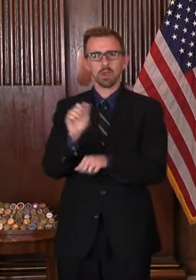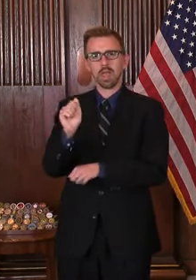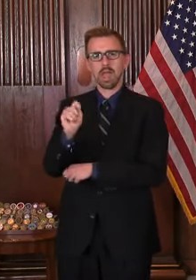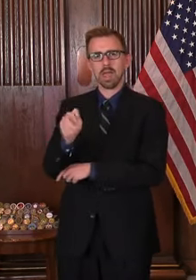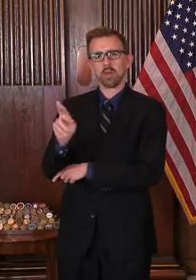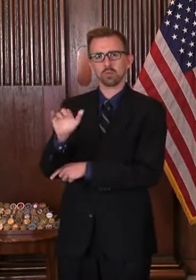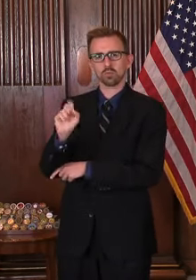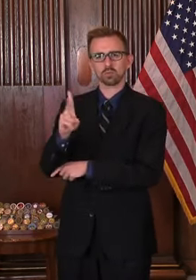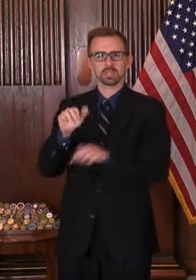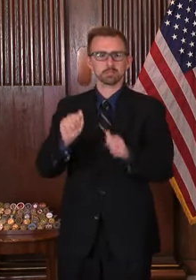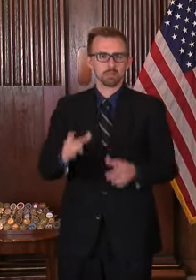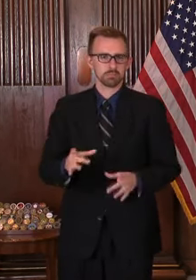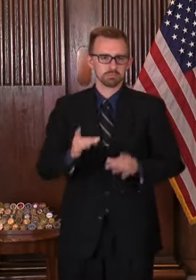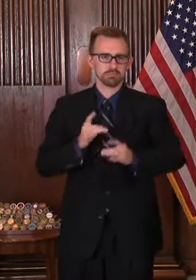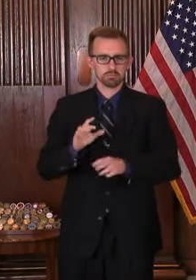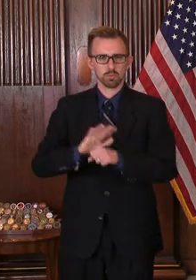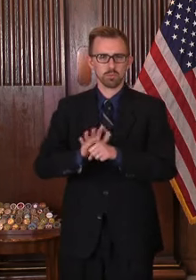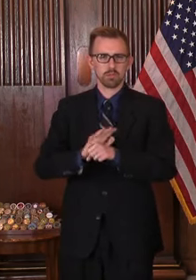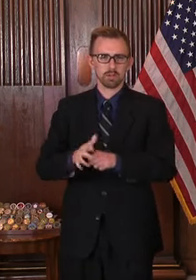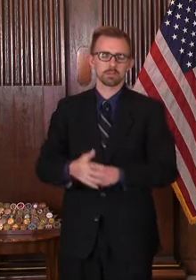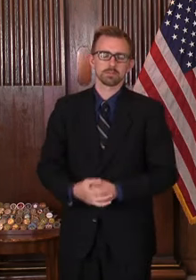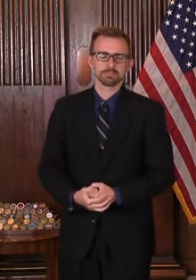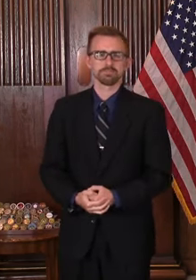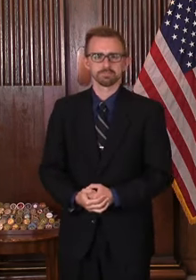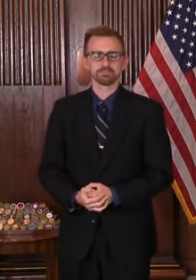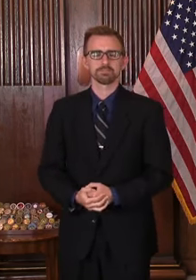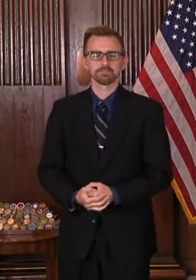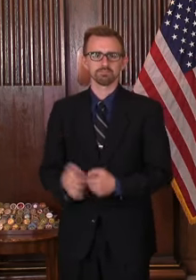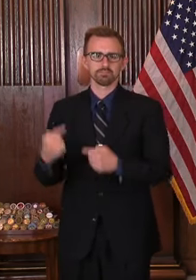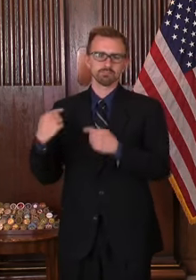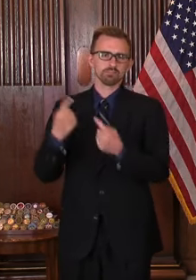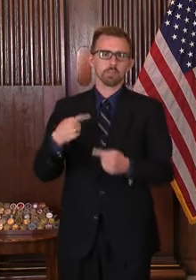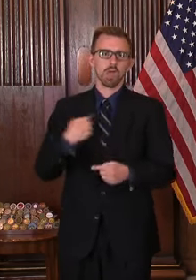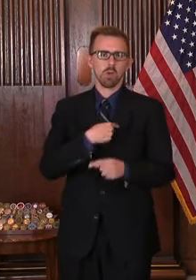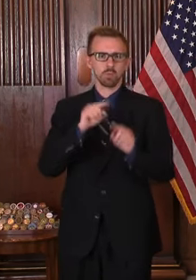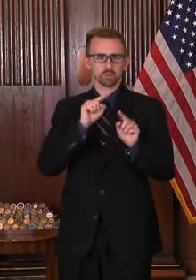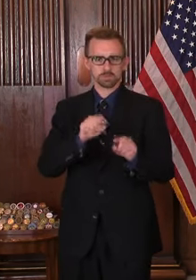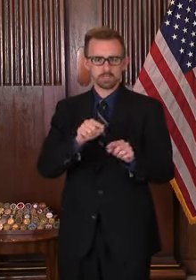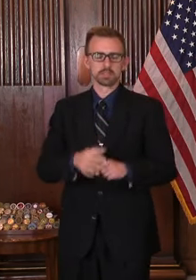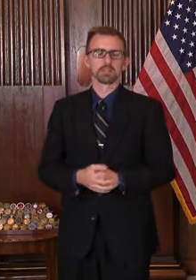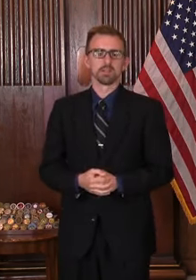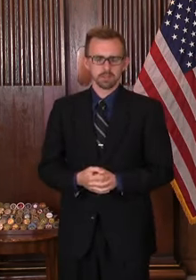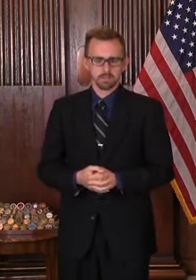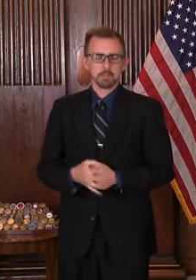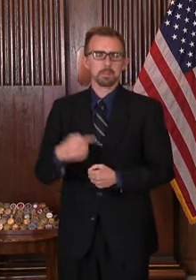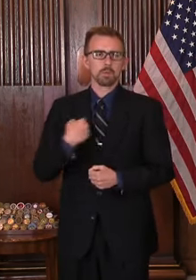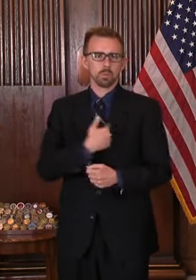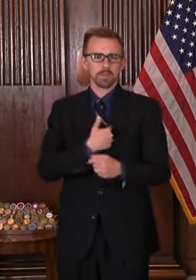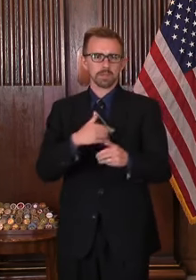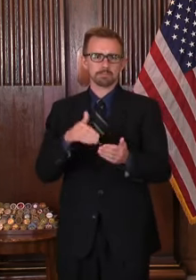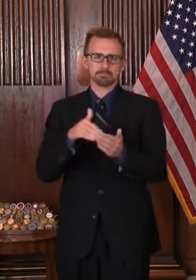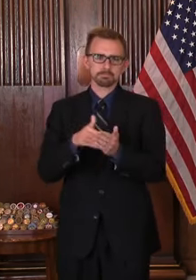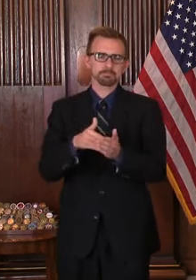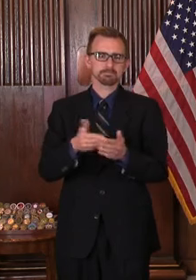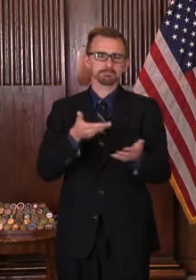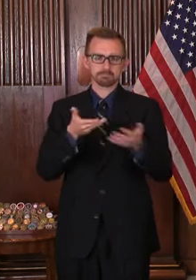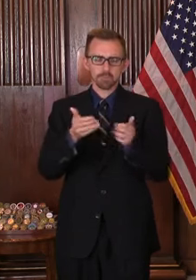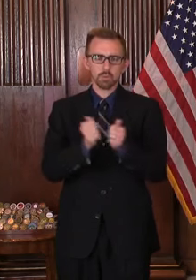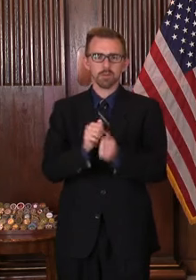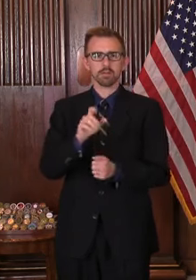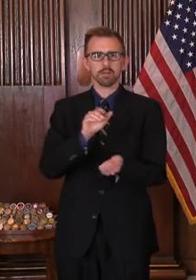of COVID-19. Throughout our COVID-19 response, we have been in constant communications